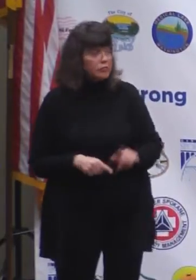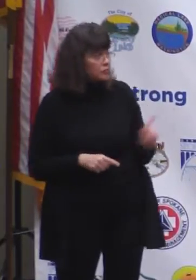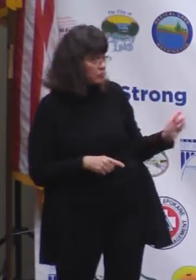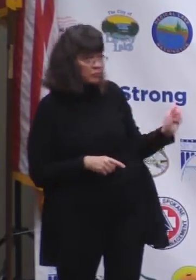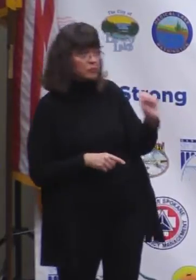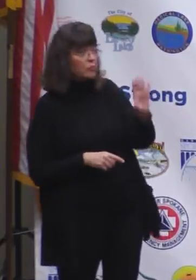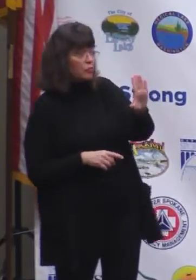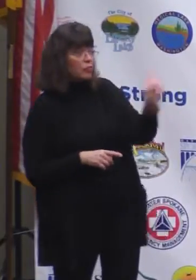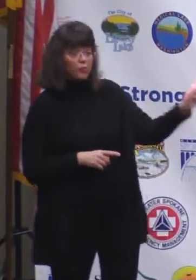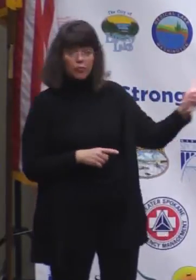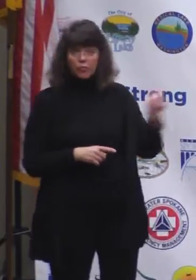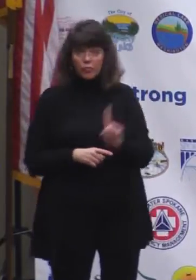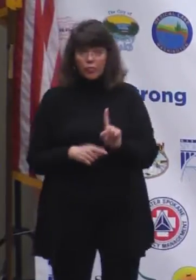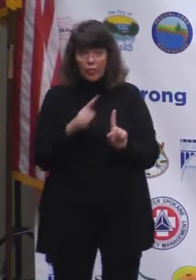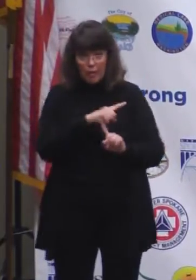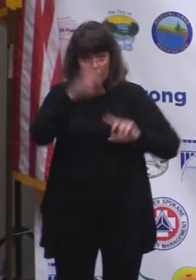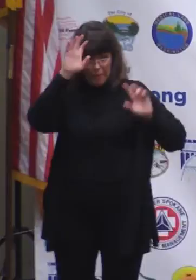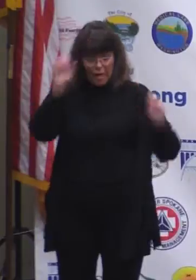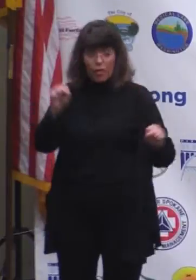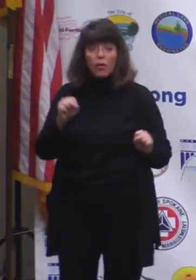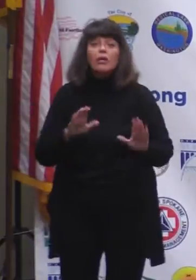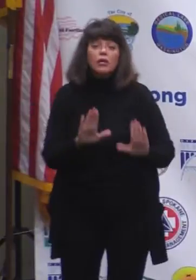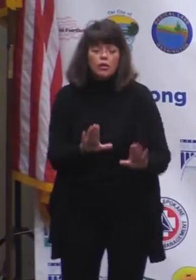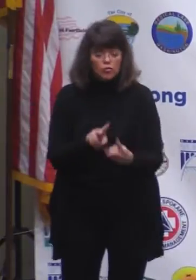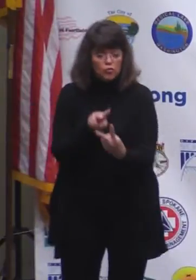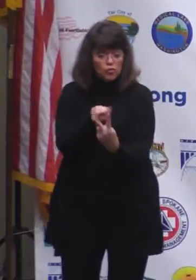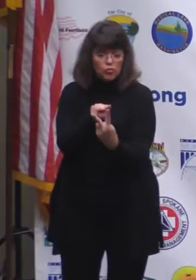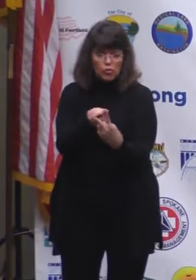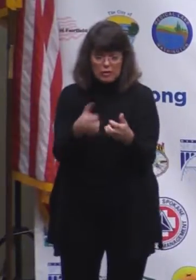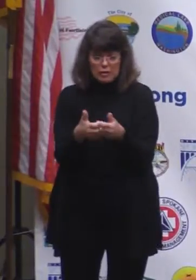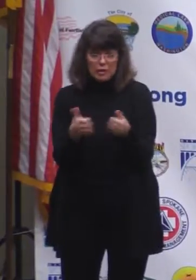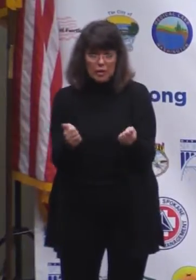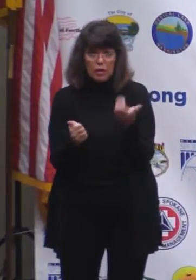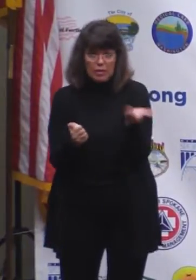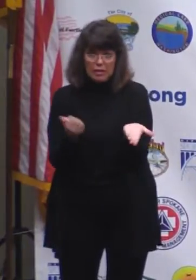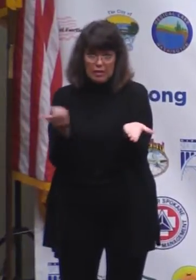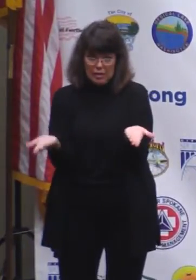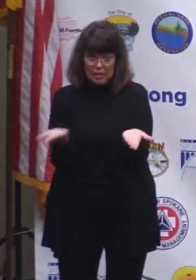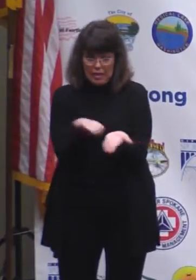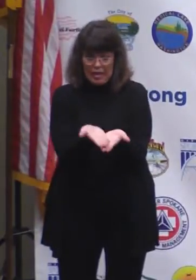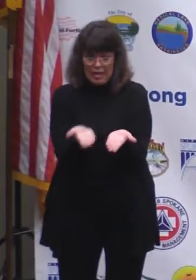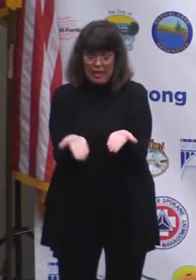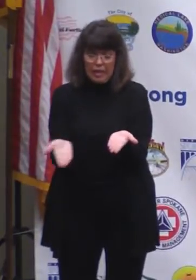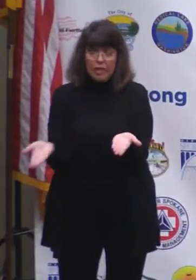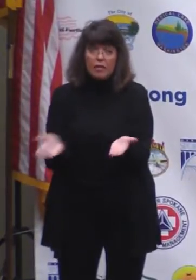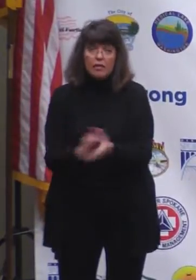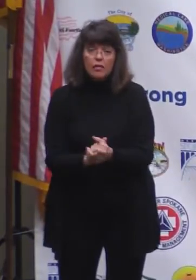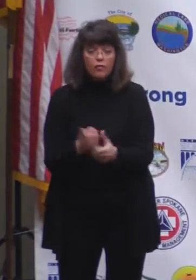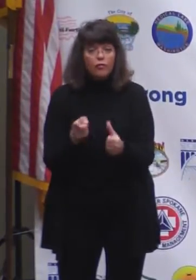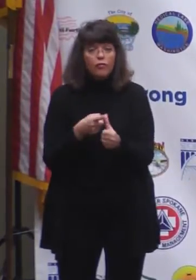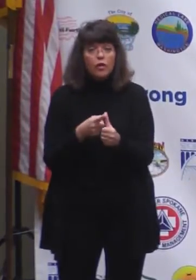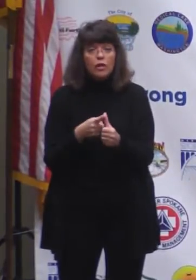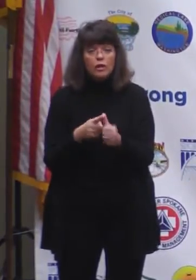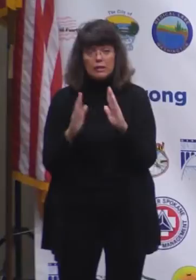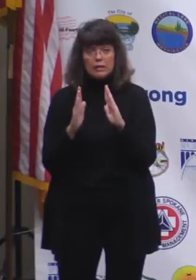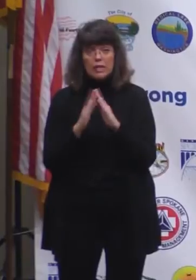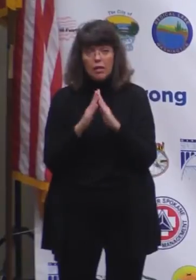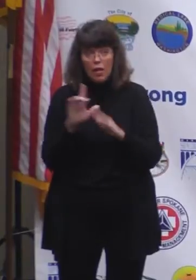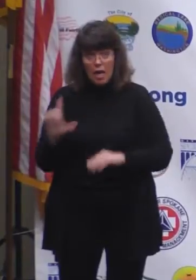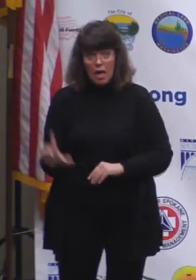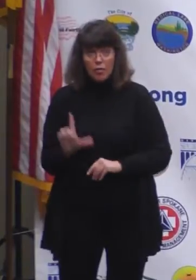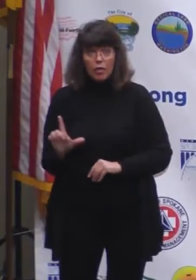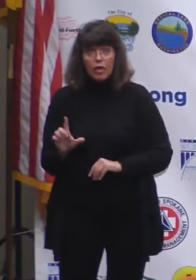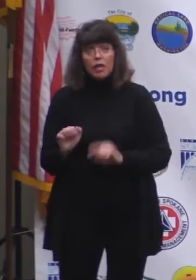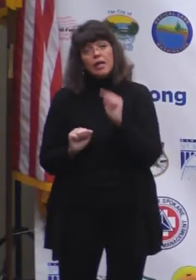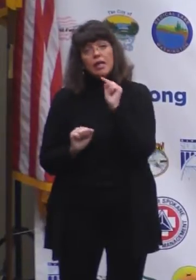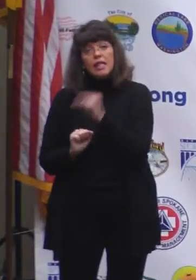So, again, two separate things that we're talking about. The first one, the downtown Spokane Library site, is